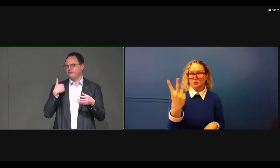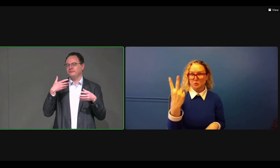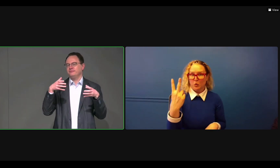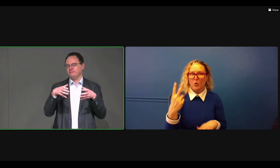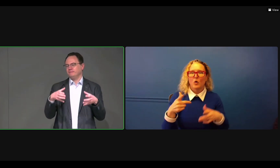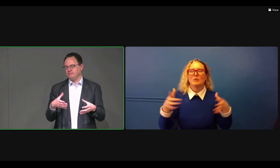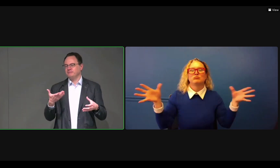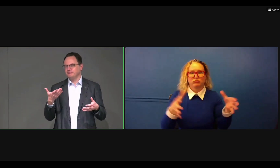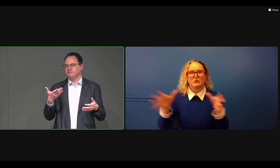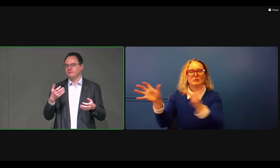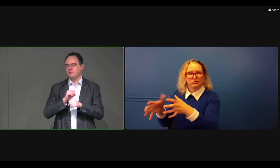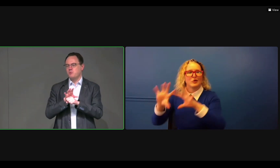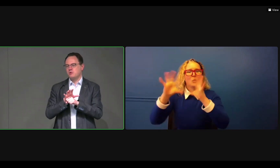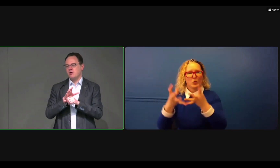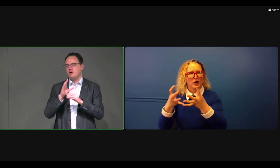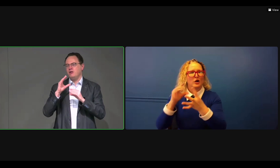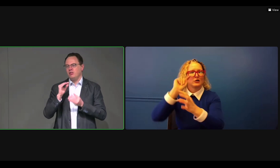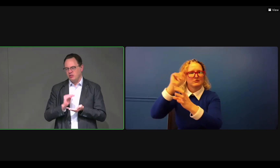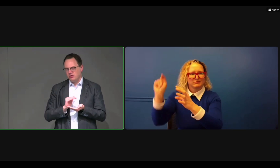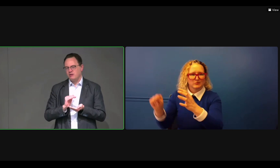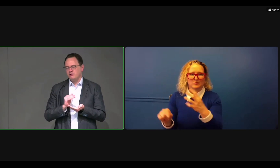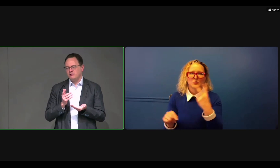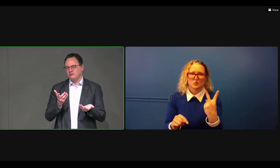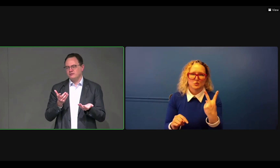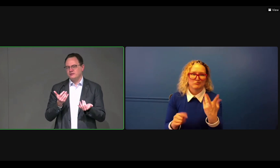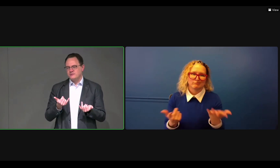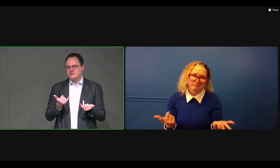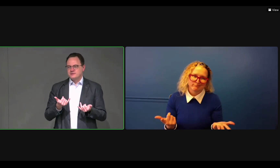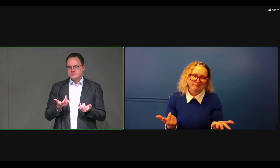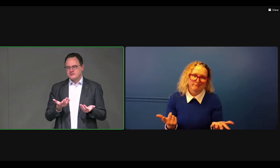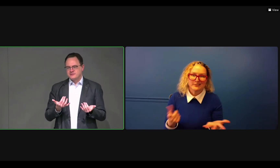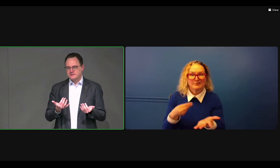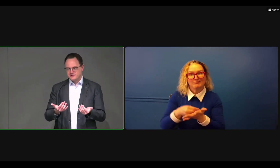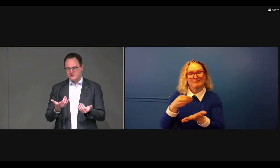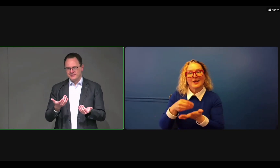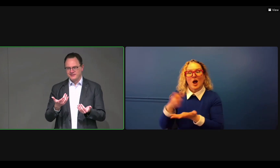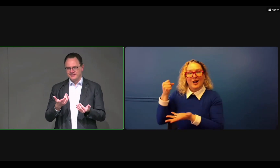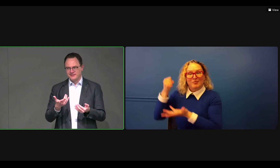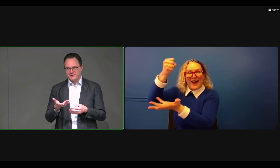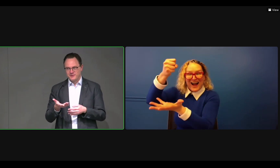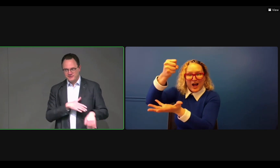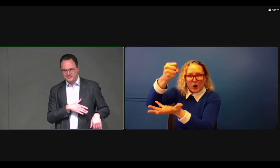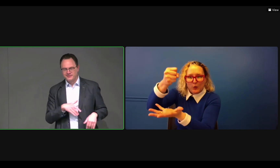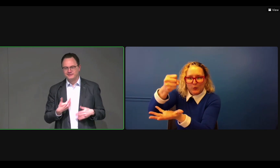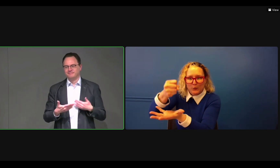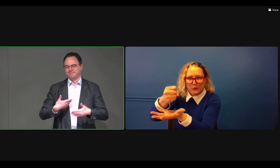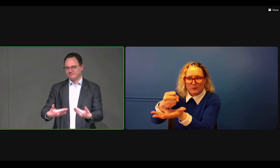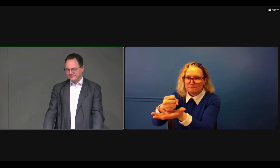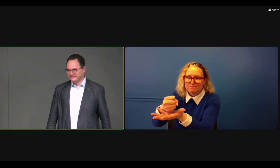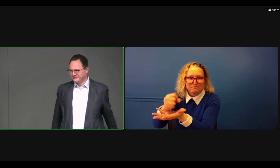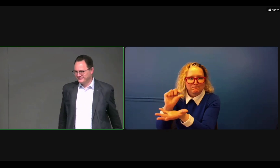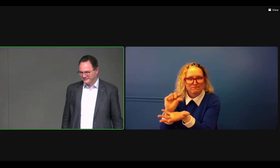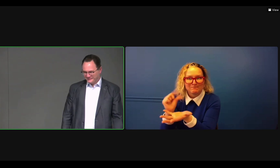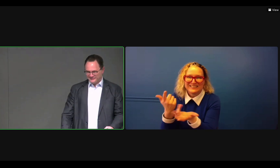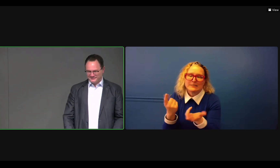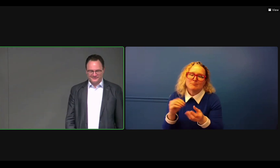these 2 conferences that were hosted, of course, since COVID. With the pandemic, there have been less opportunities for people to meet. There